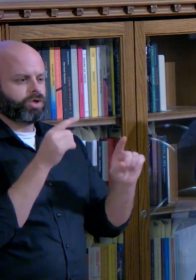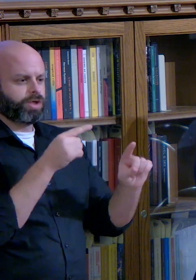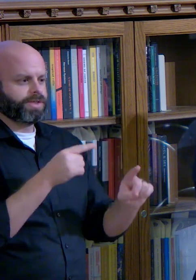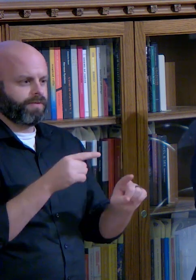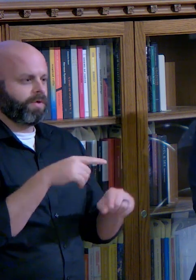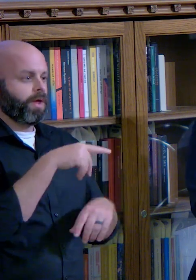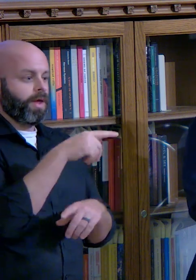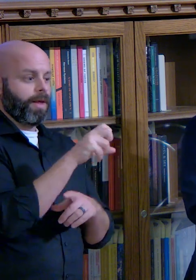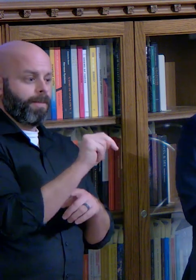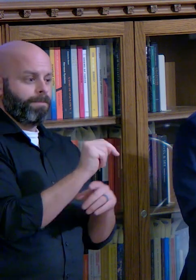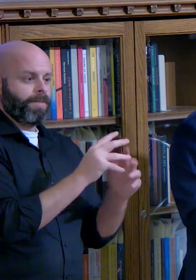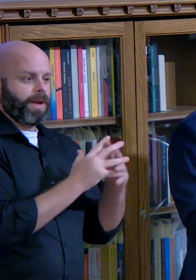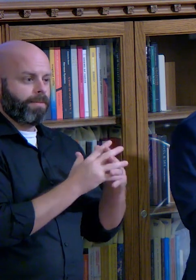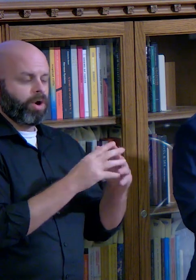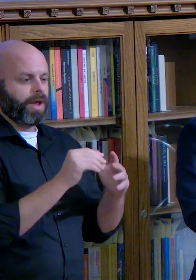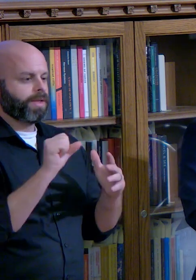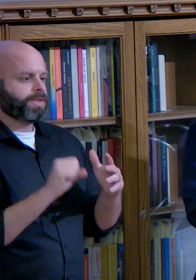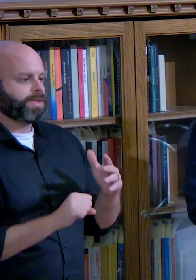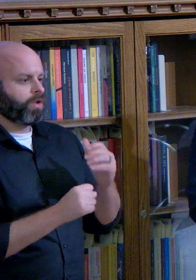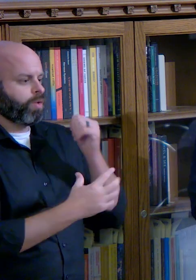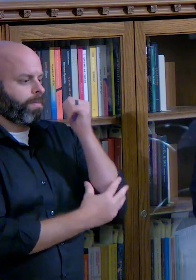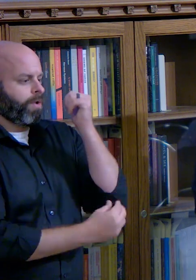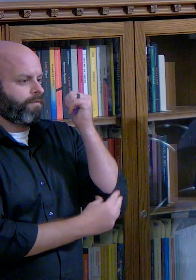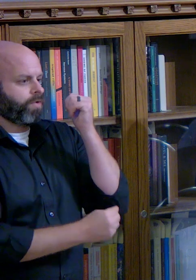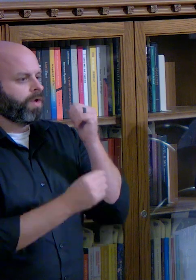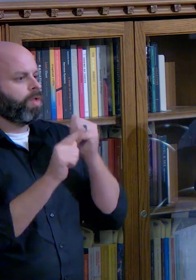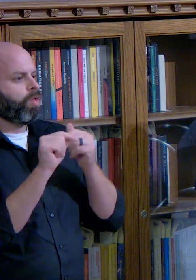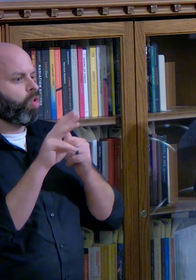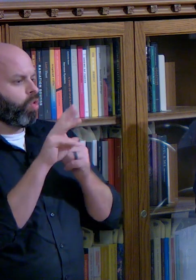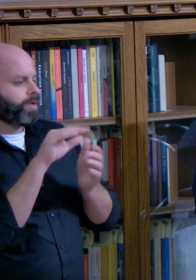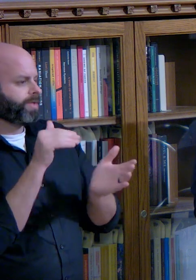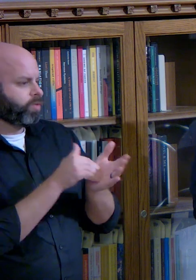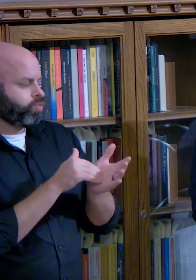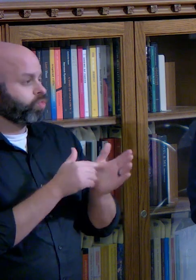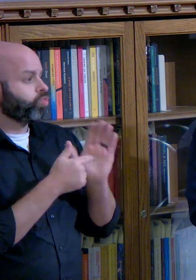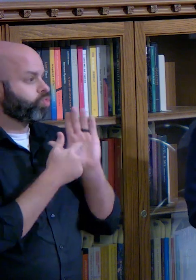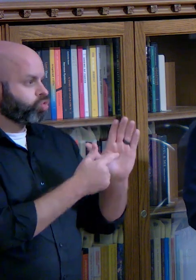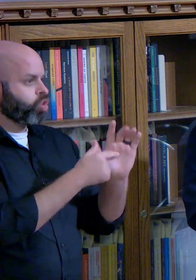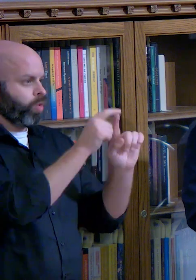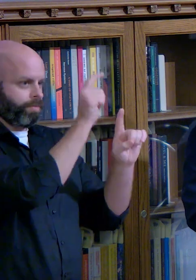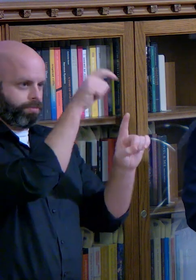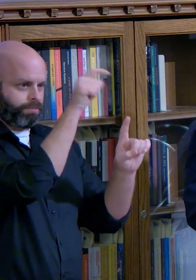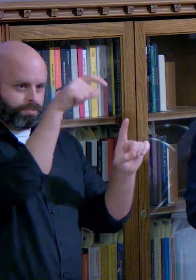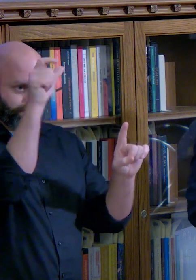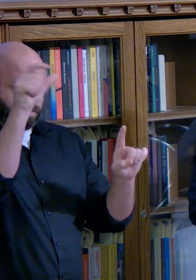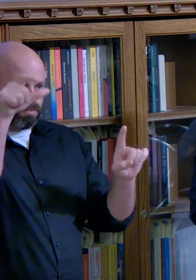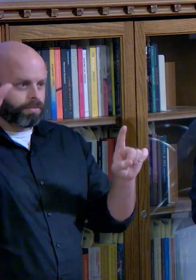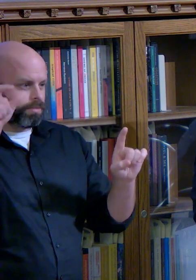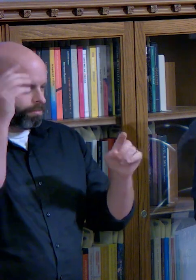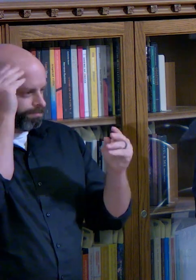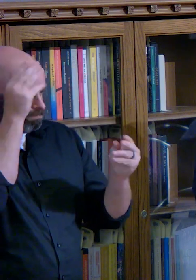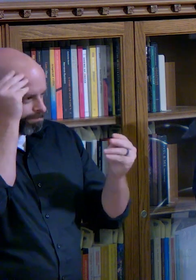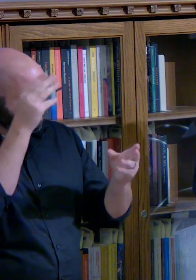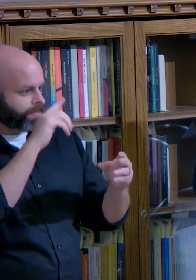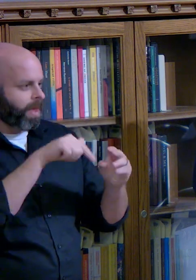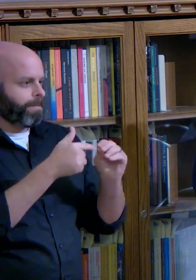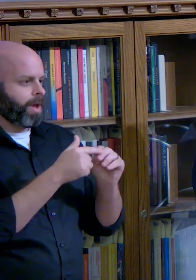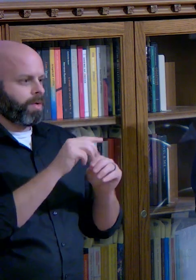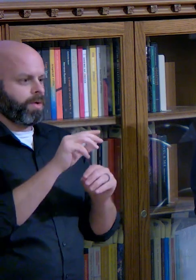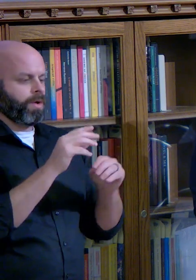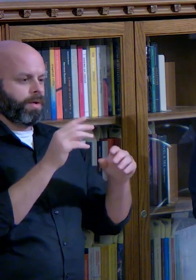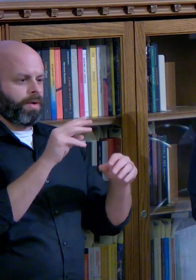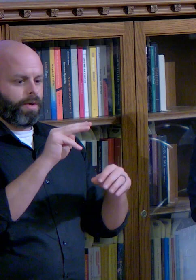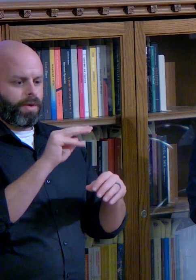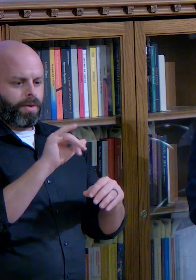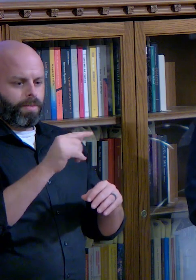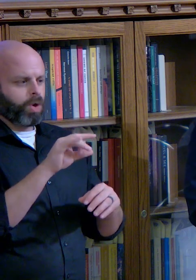America and the Southern Poverty Law Center show infographics and data about issues of migration book